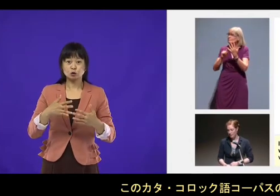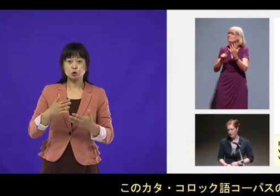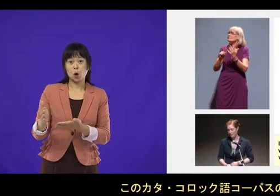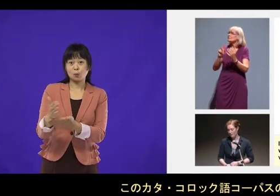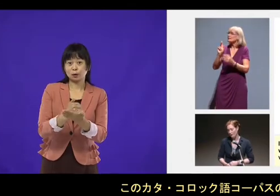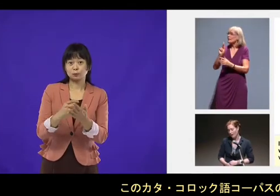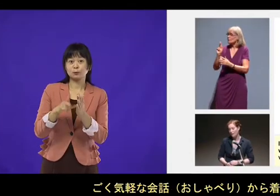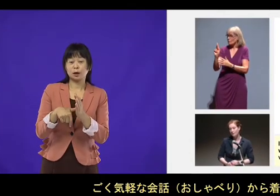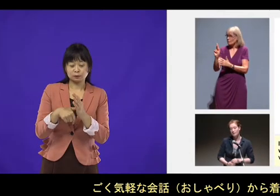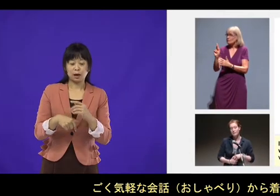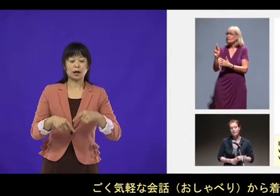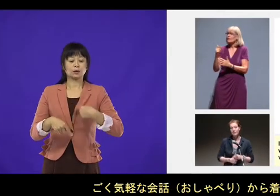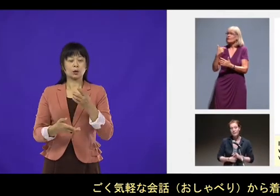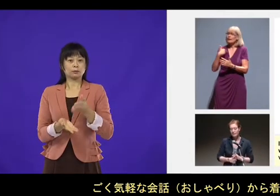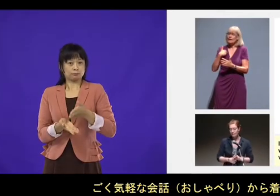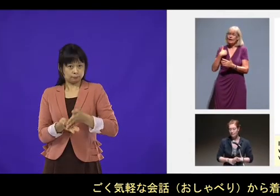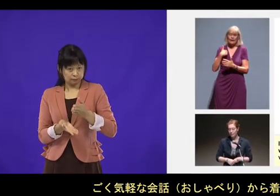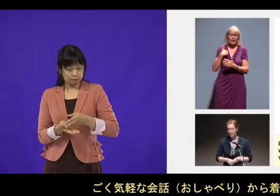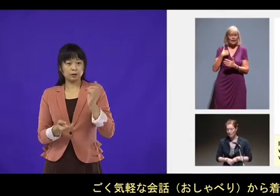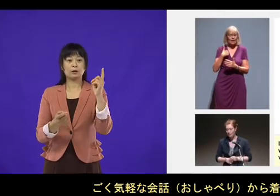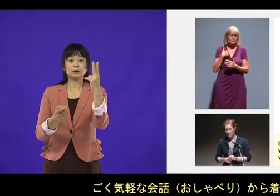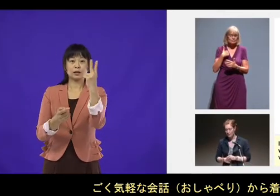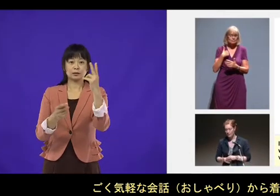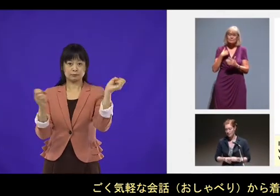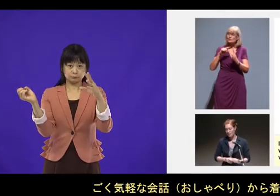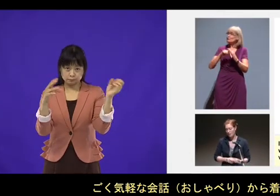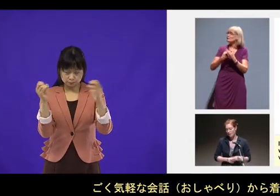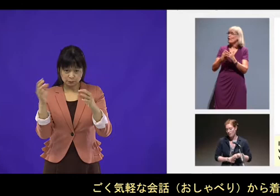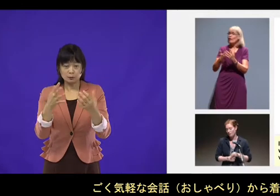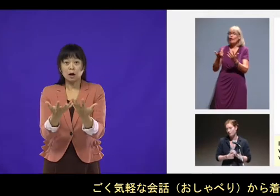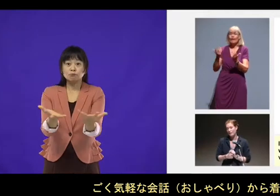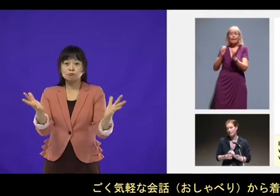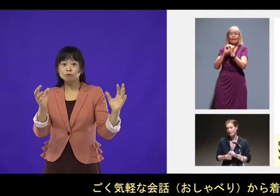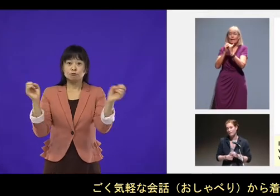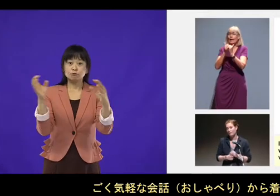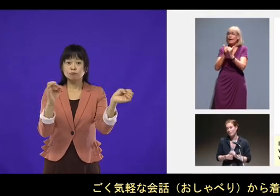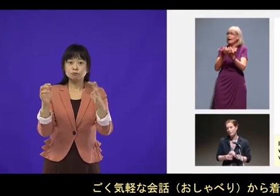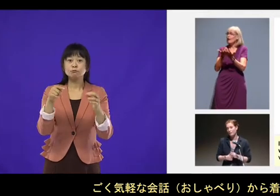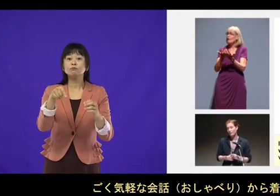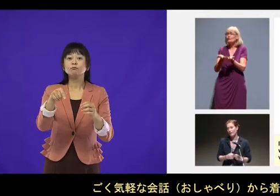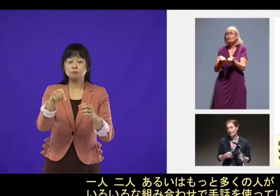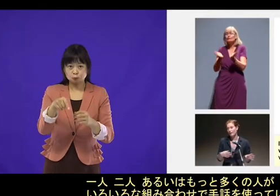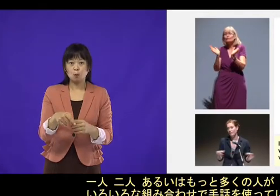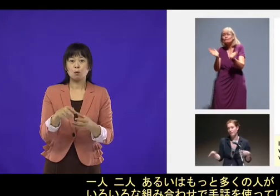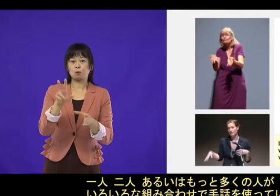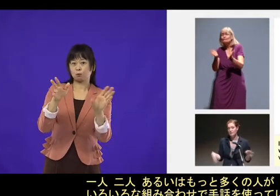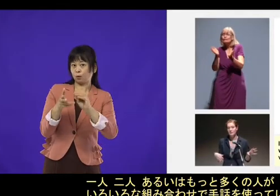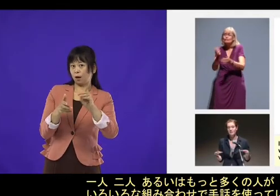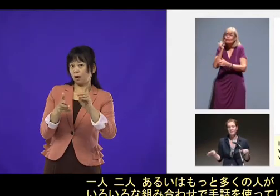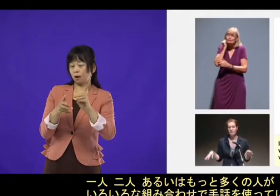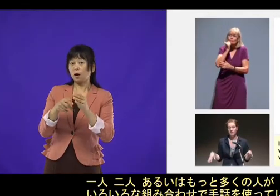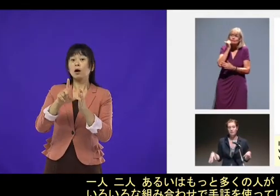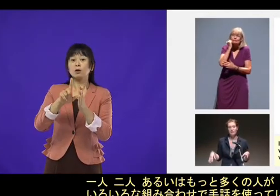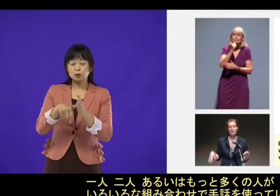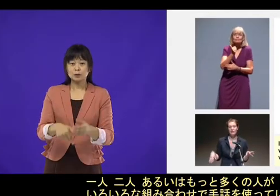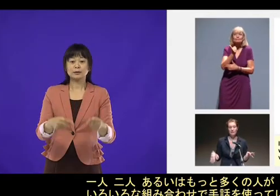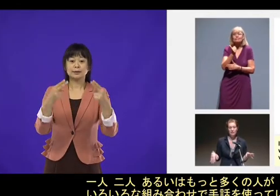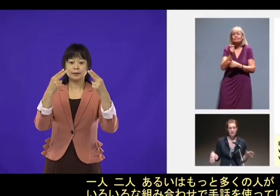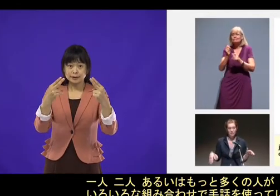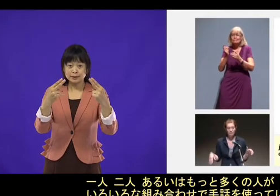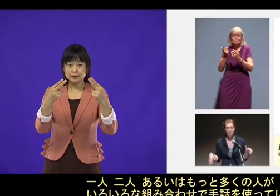Katakalok corpus, I've started with really informal conversations of people signing in various